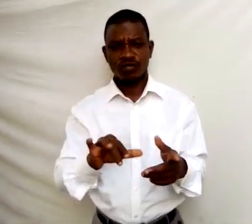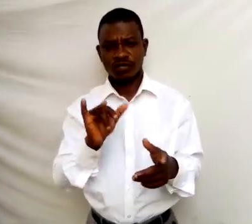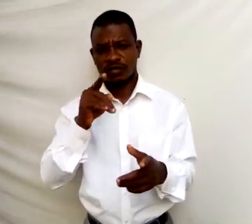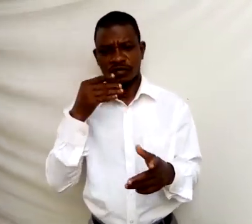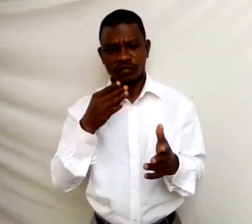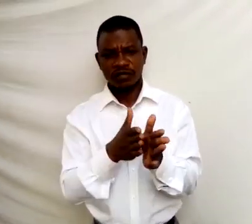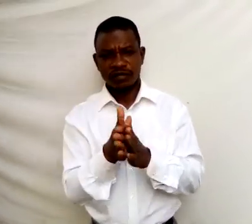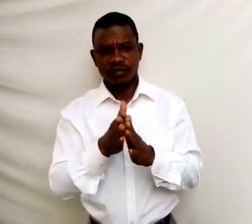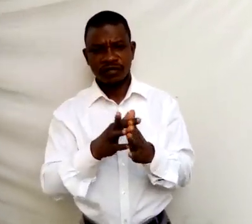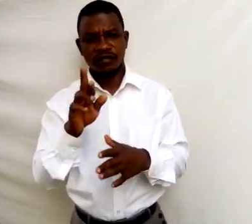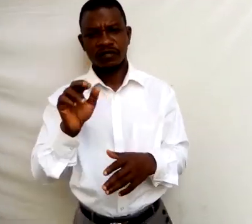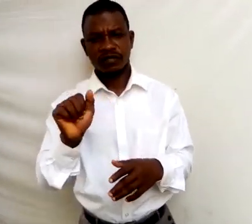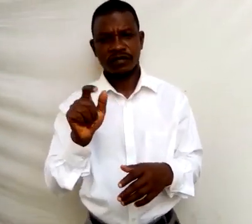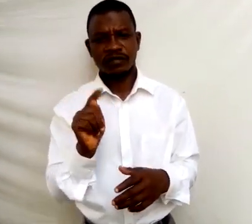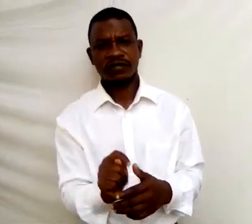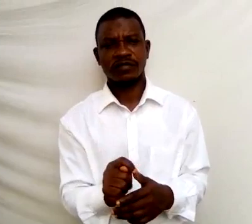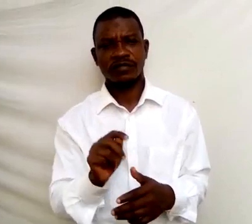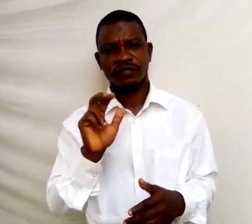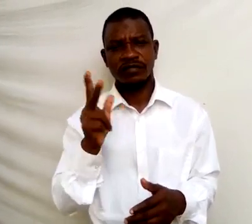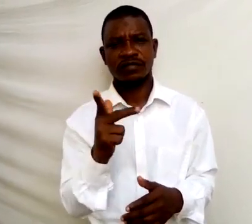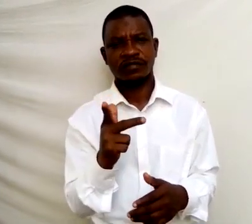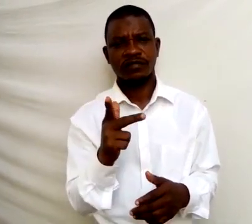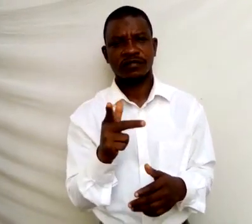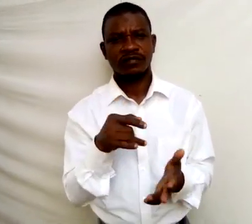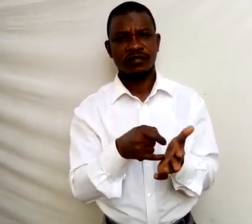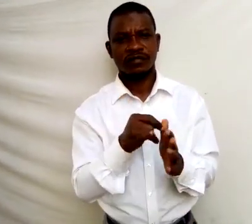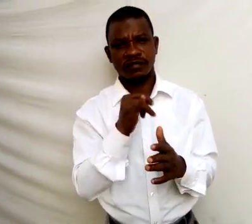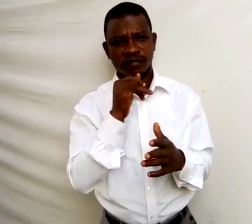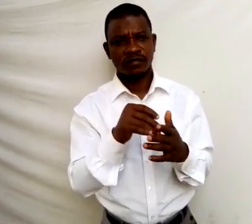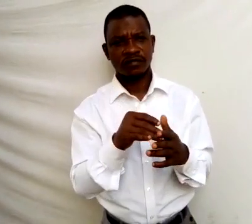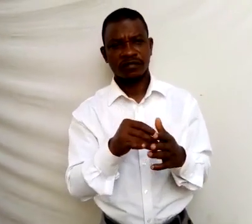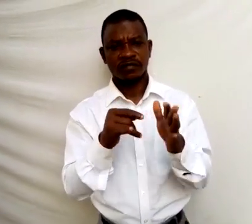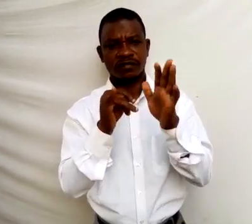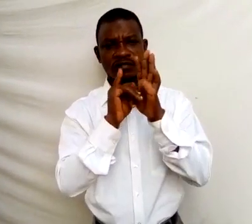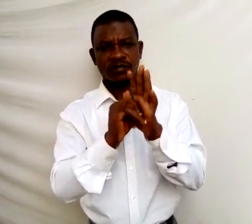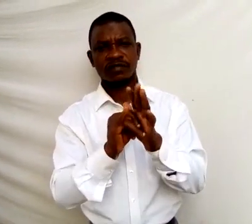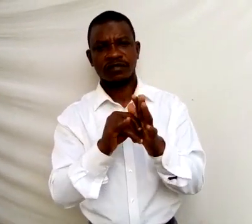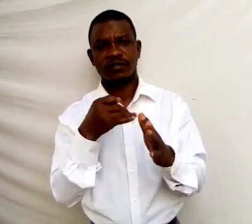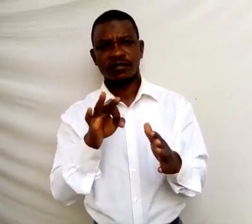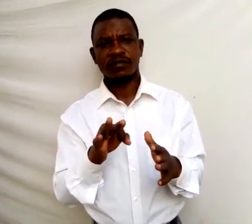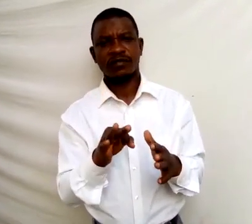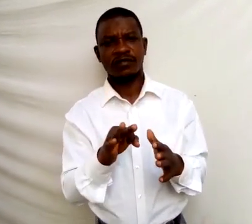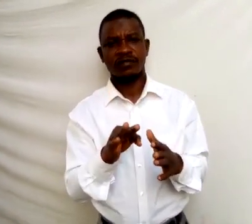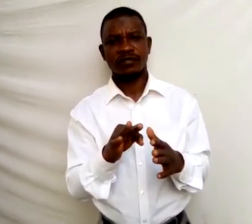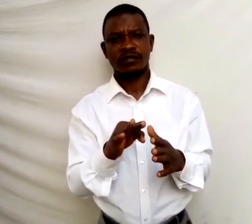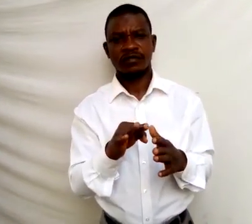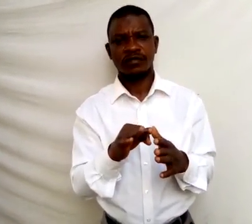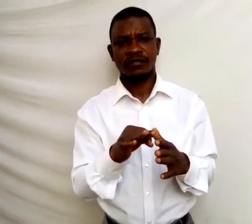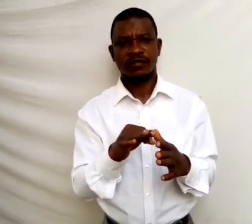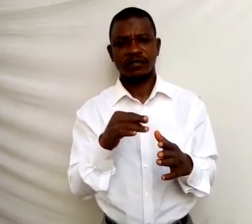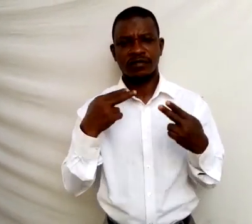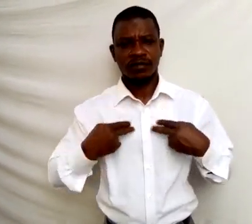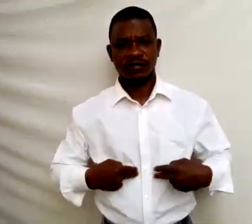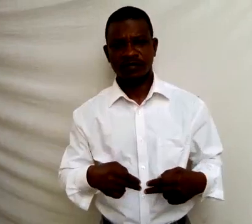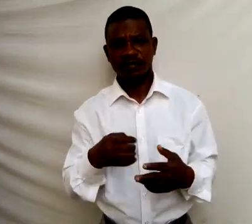interest rate. 3. It is an indication of a heavy economy.